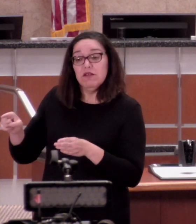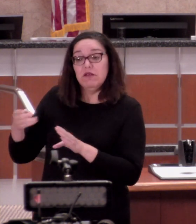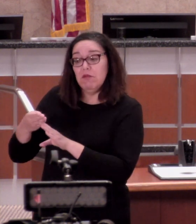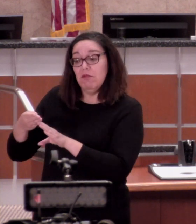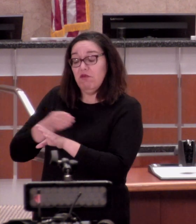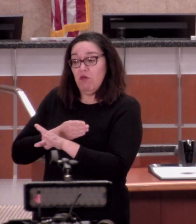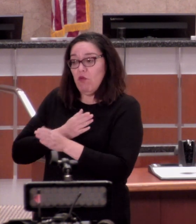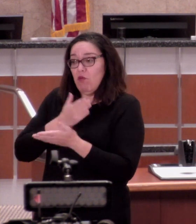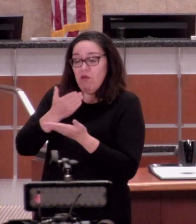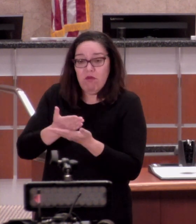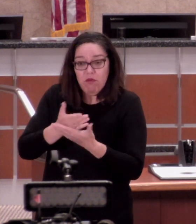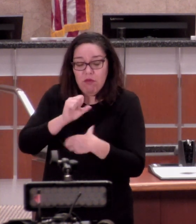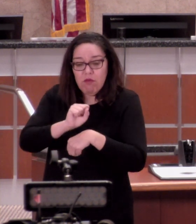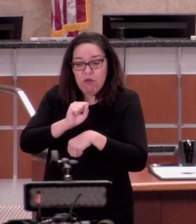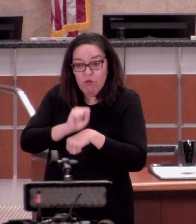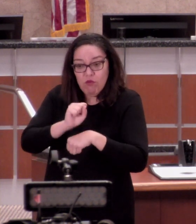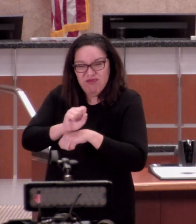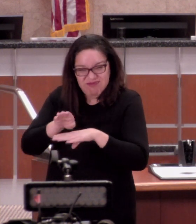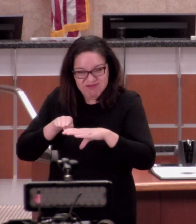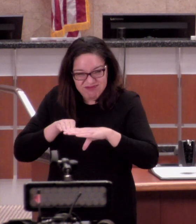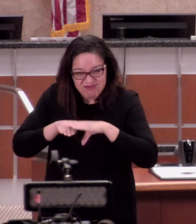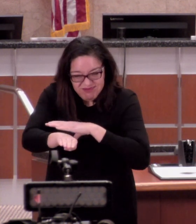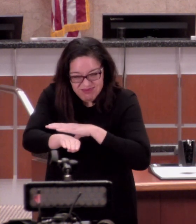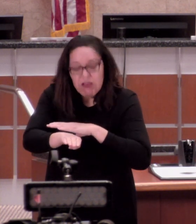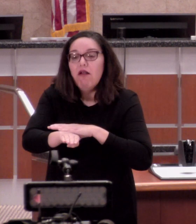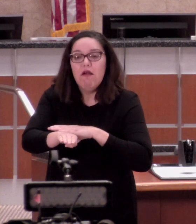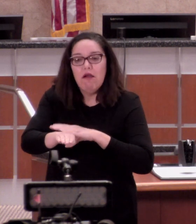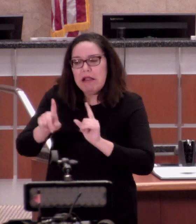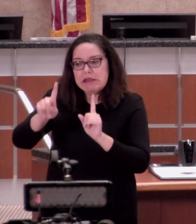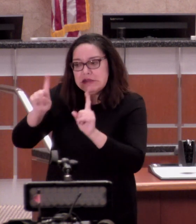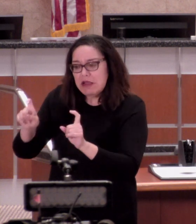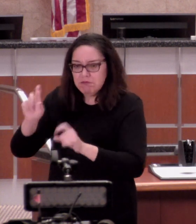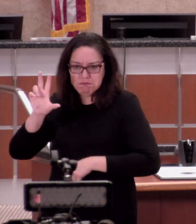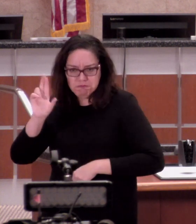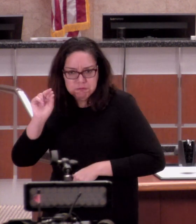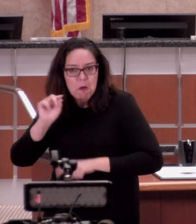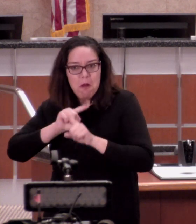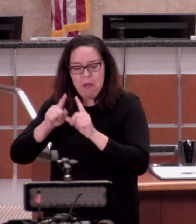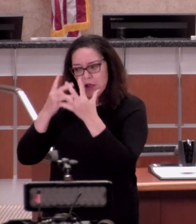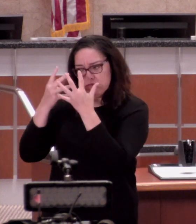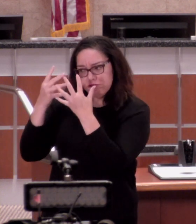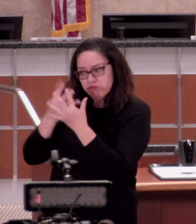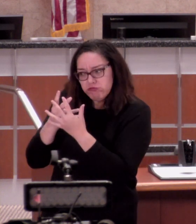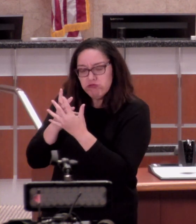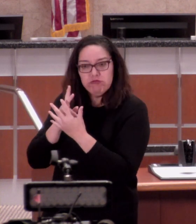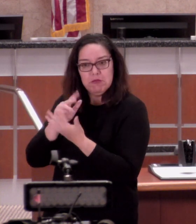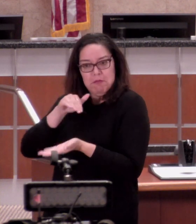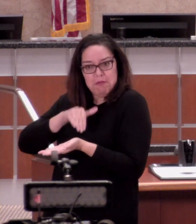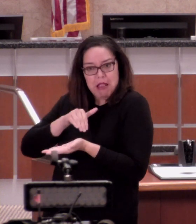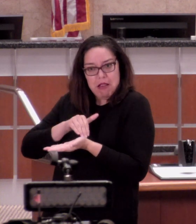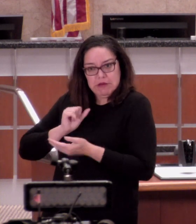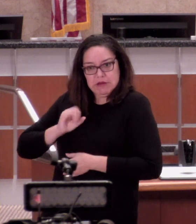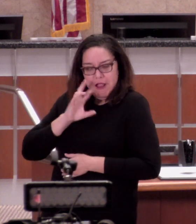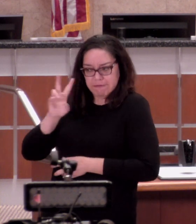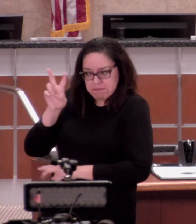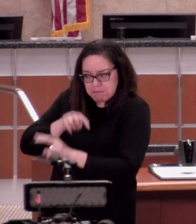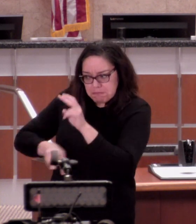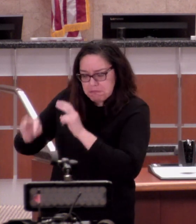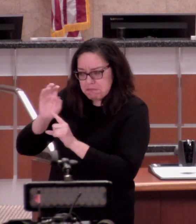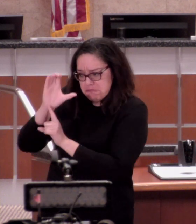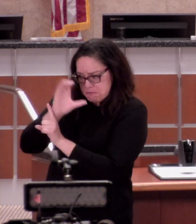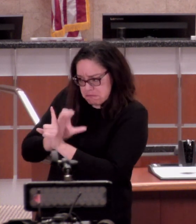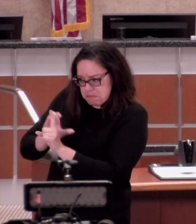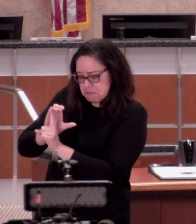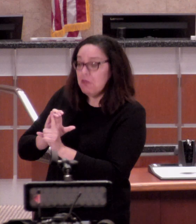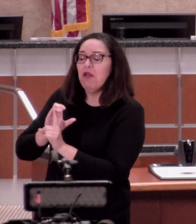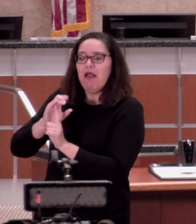not tested, they are seen by medical staff before they enter the facility. Anyone showing any type of symptom or displaying a fever